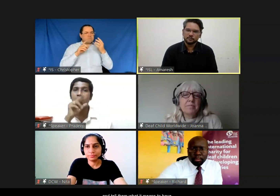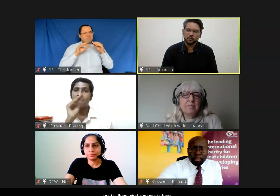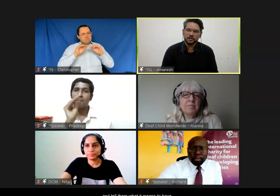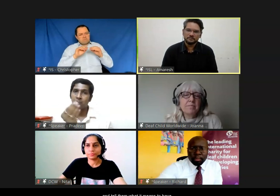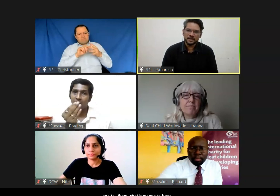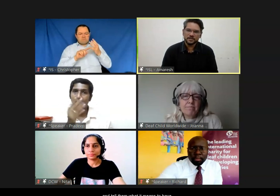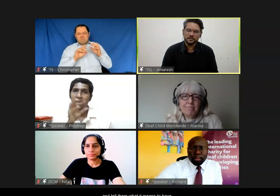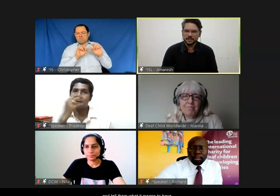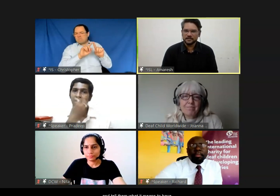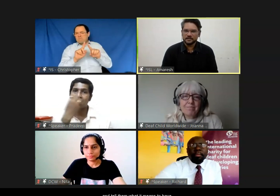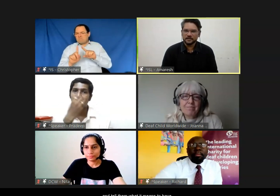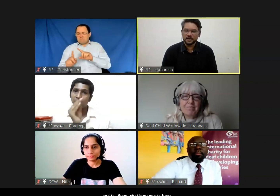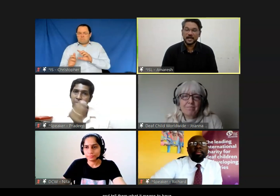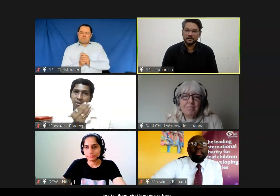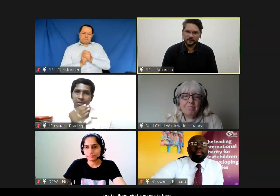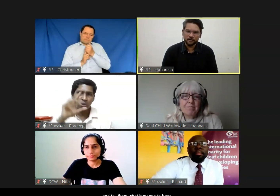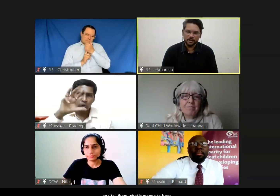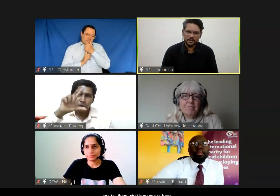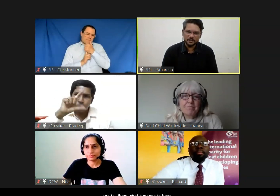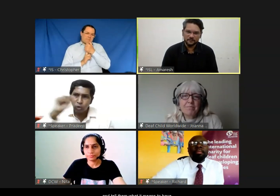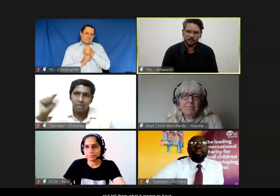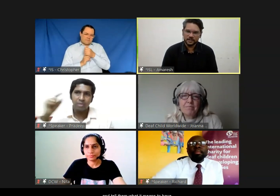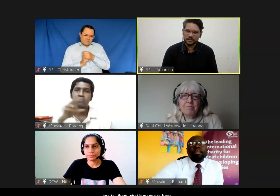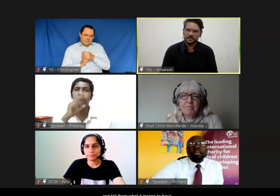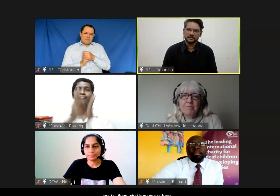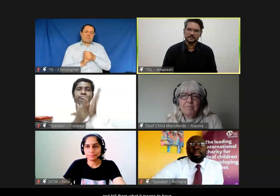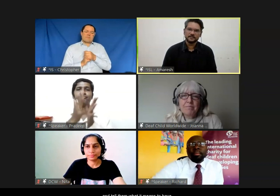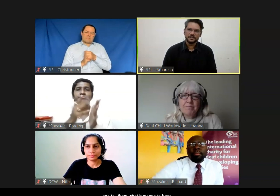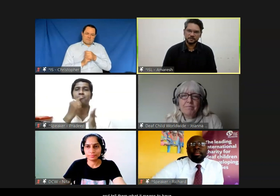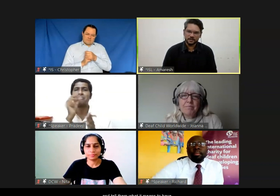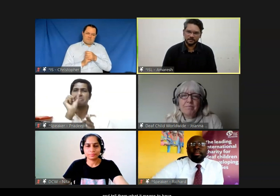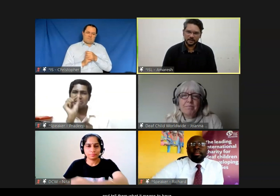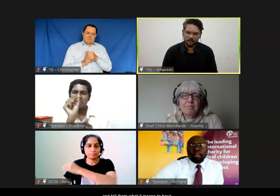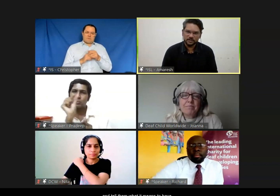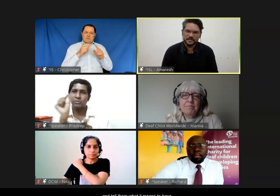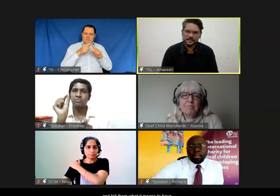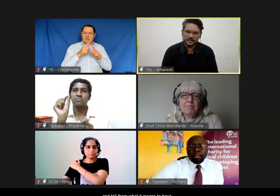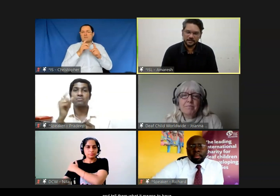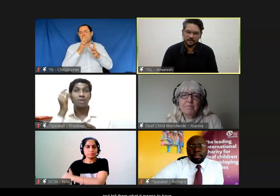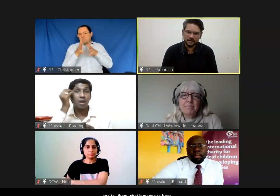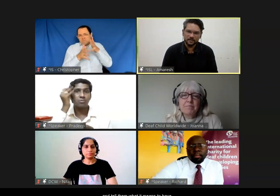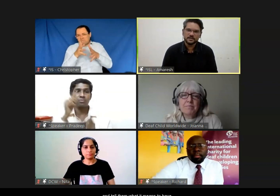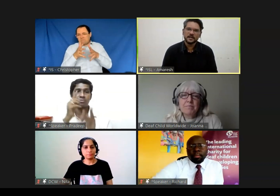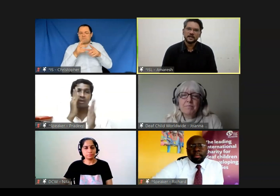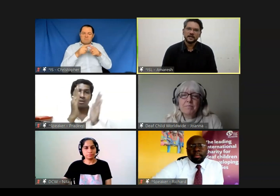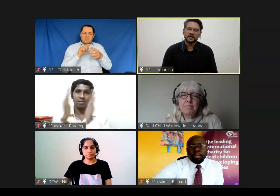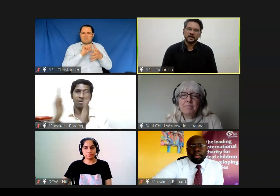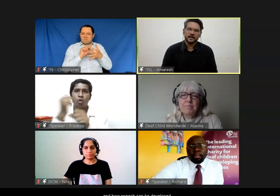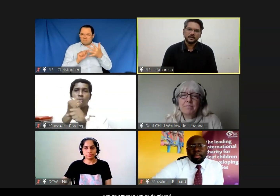and then what it means to be have a 40 dB hearing loss or 60 dB hearing